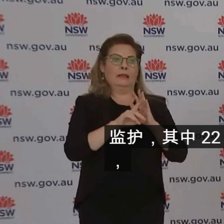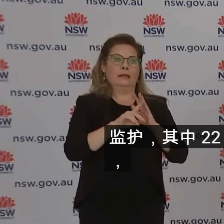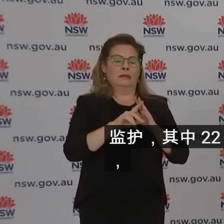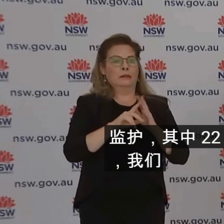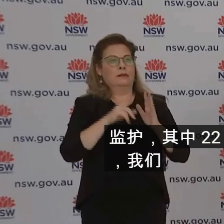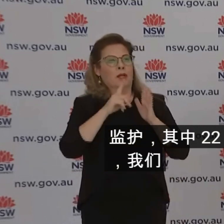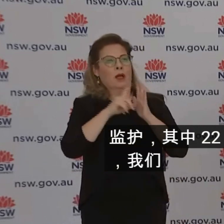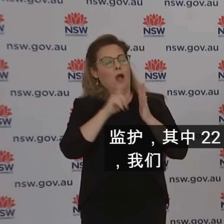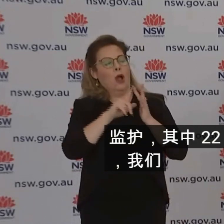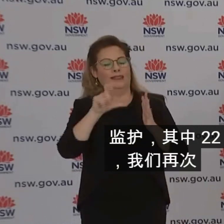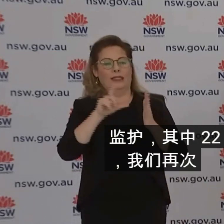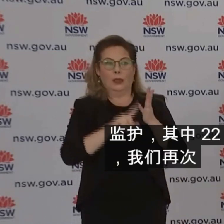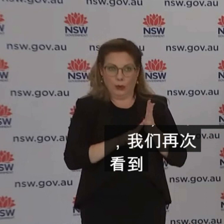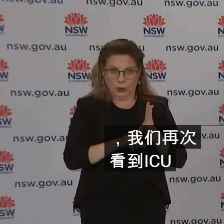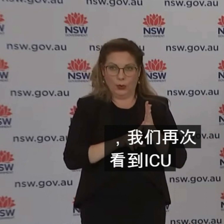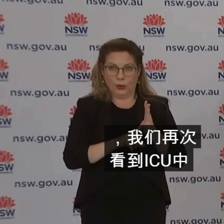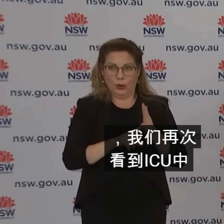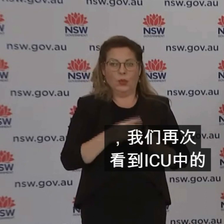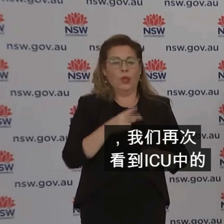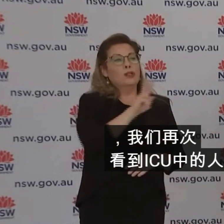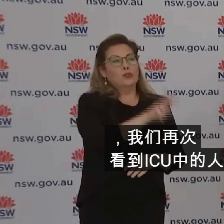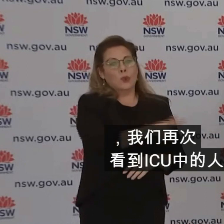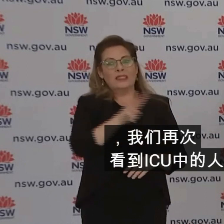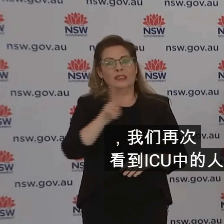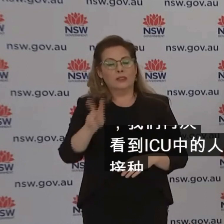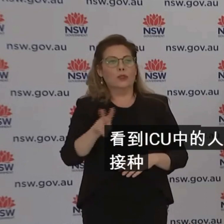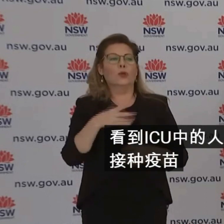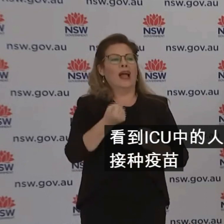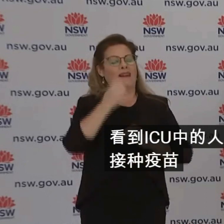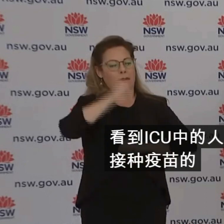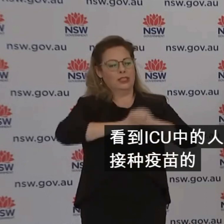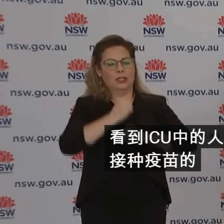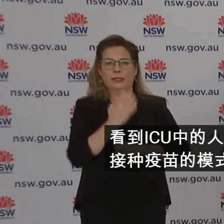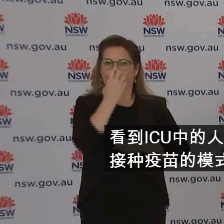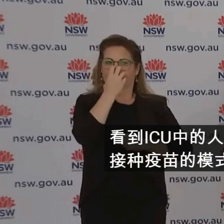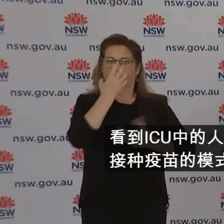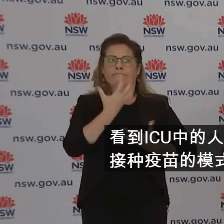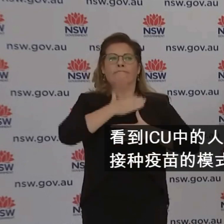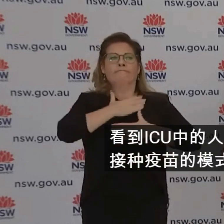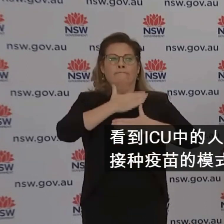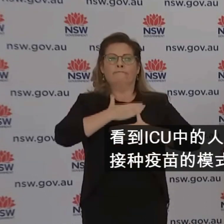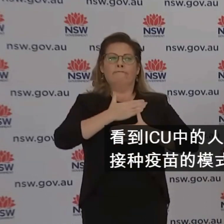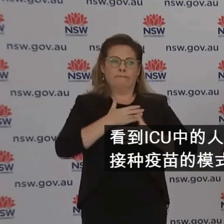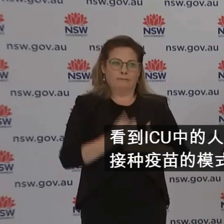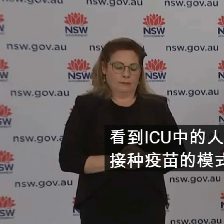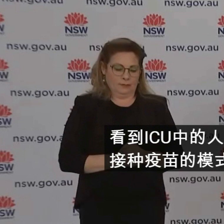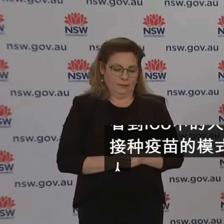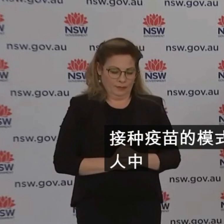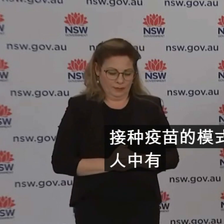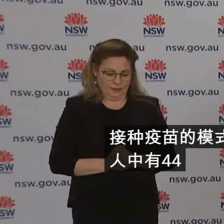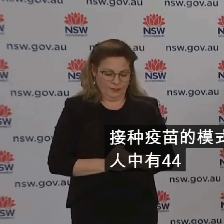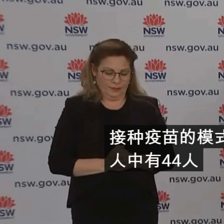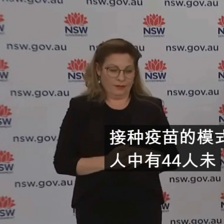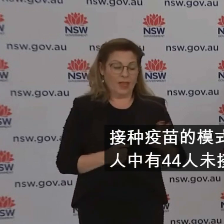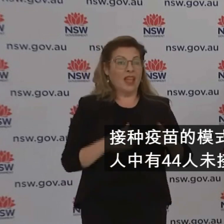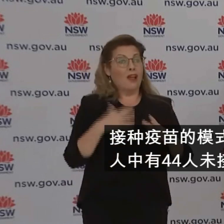And again, we see the pattern. The people that are in ICU are predominantly not vaccinated. With out of the 50 in ICU, 44 people are